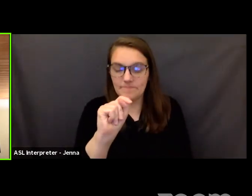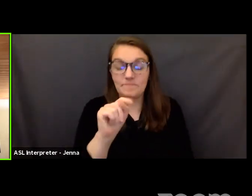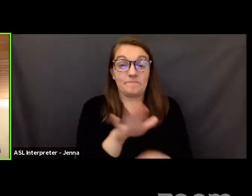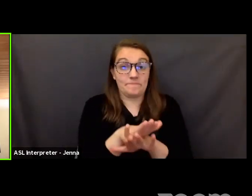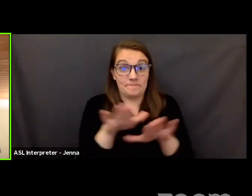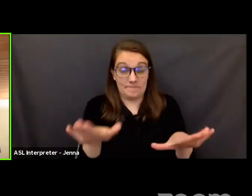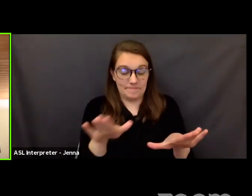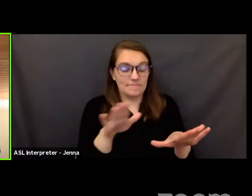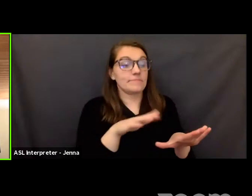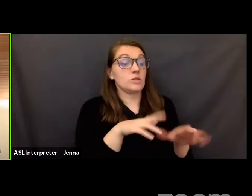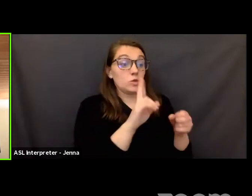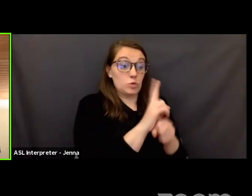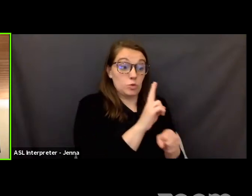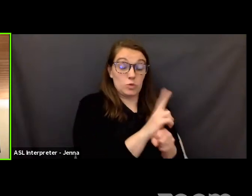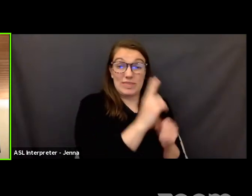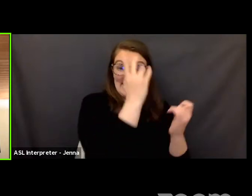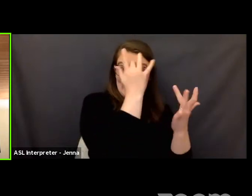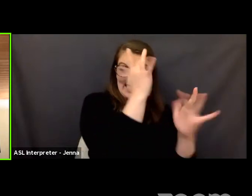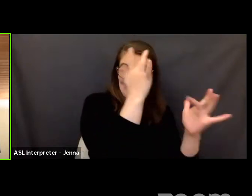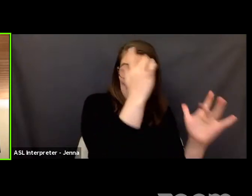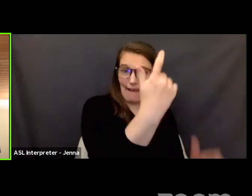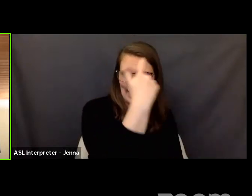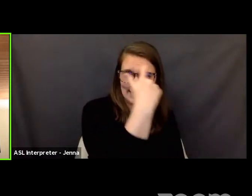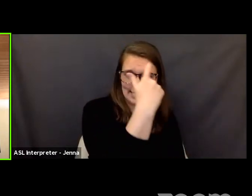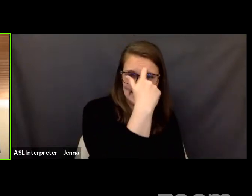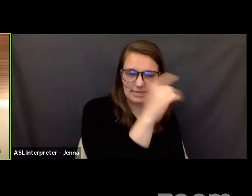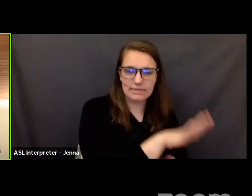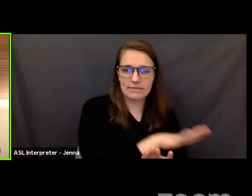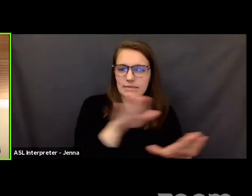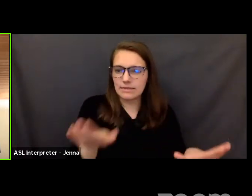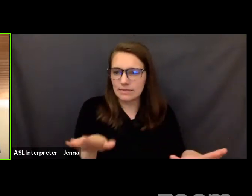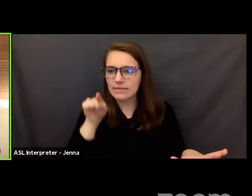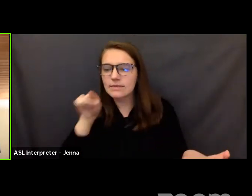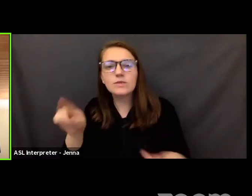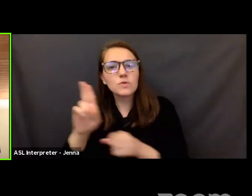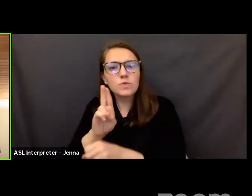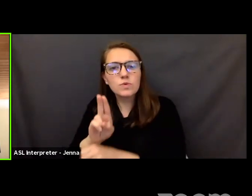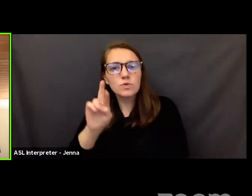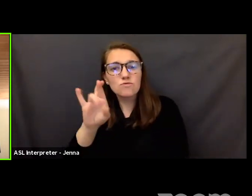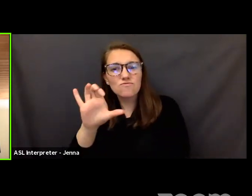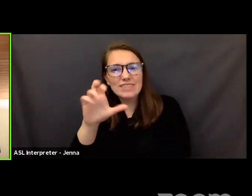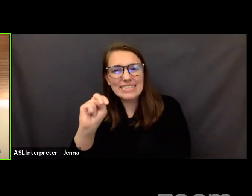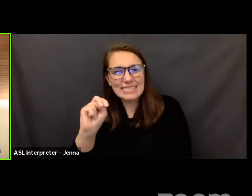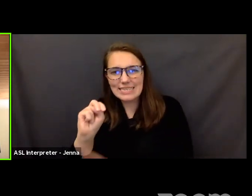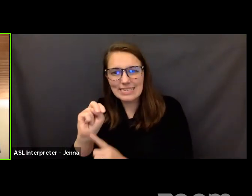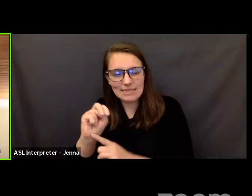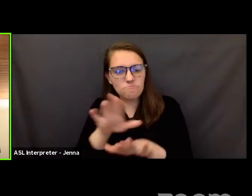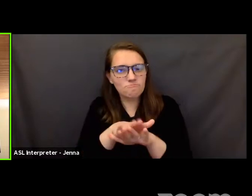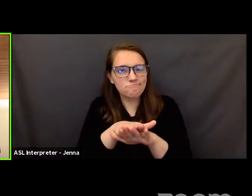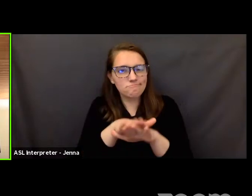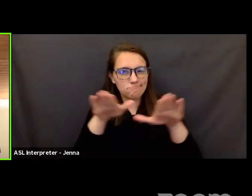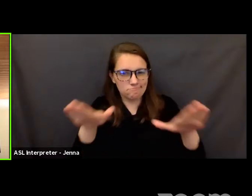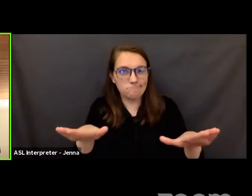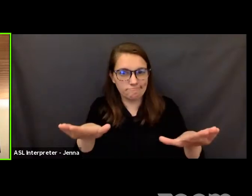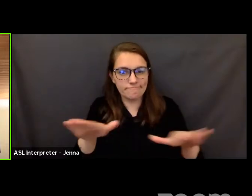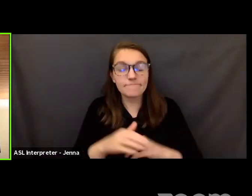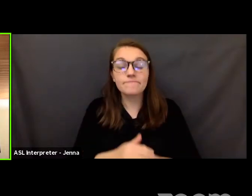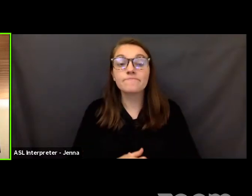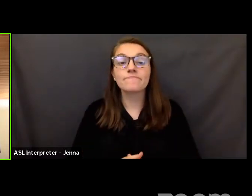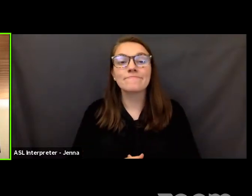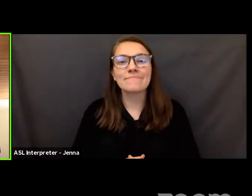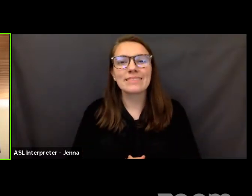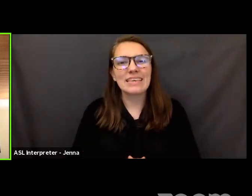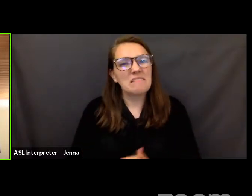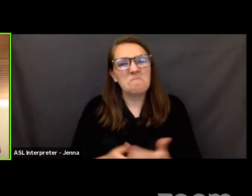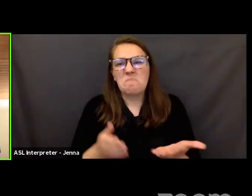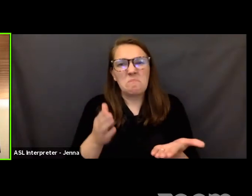intellect and the act of reasoning, it's really not that important when you're basically trying to define